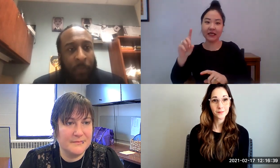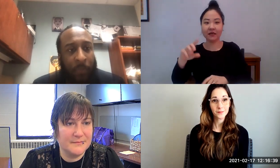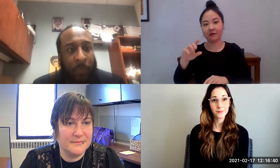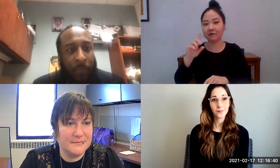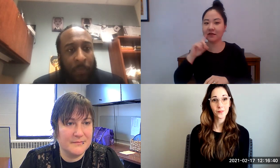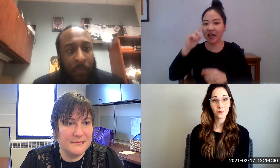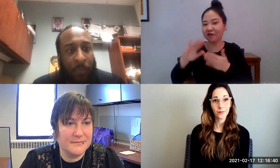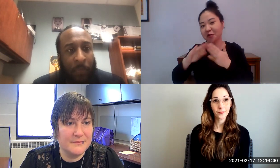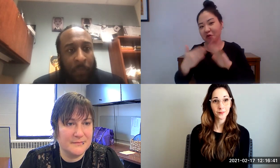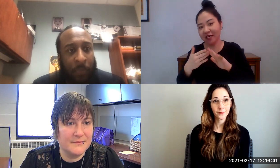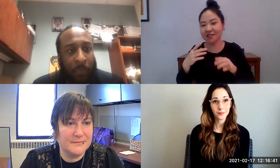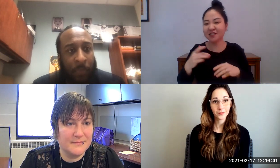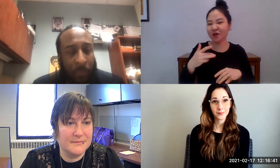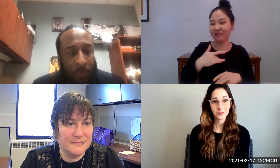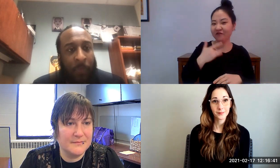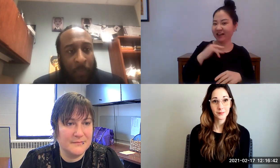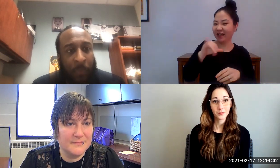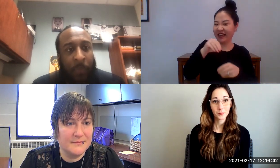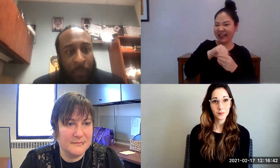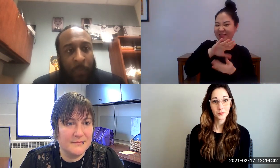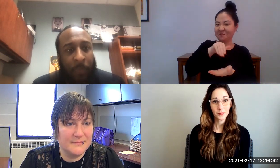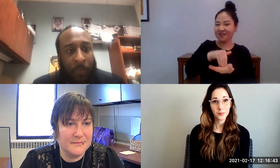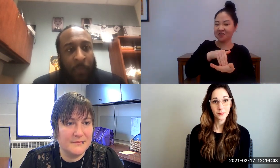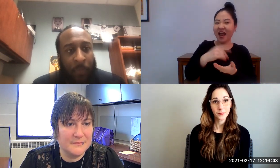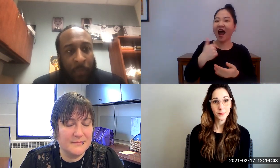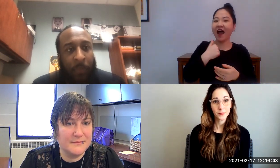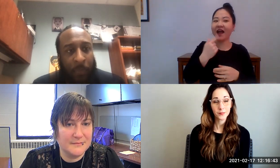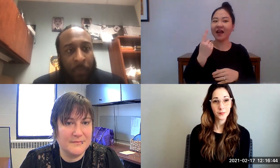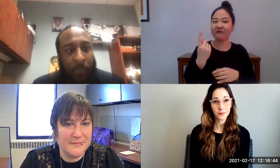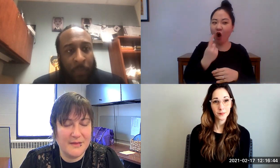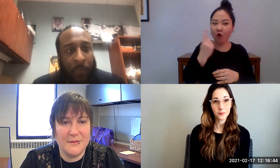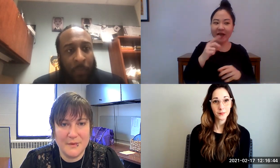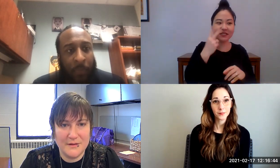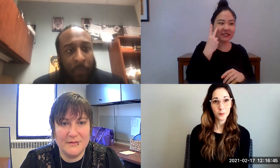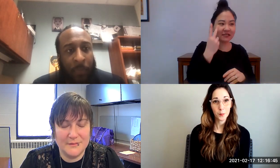big D deaf community. So kind of feeling like in the middle,